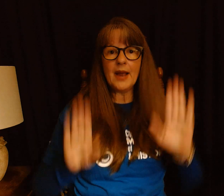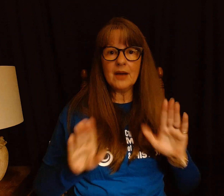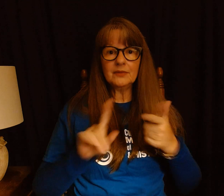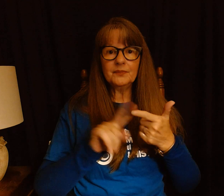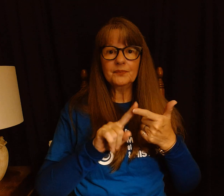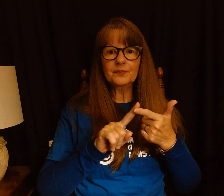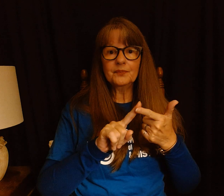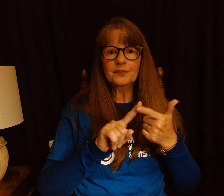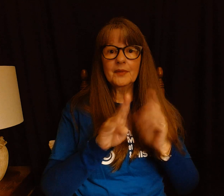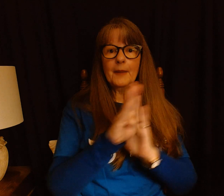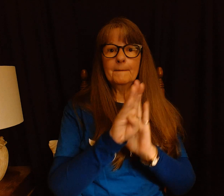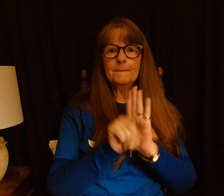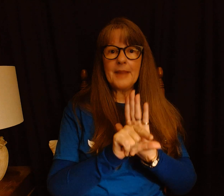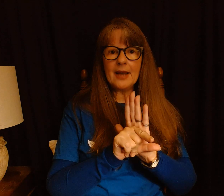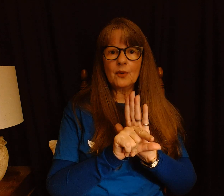Background,